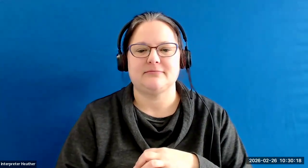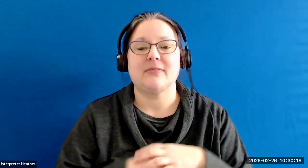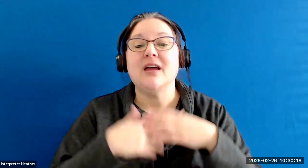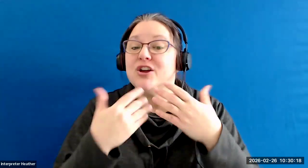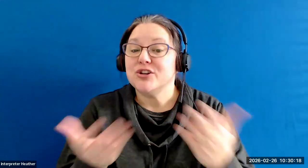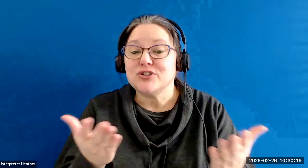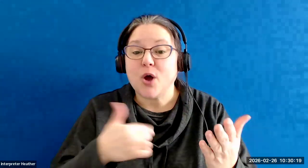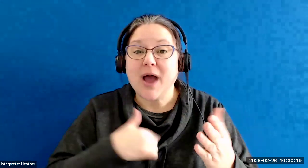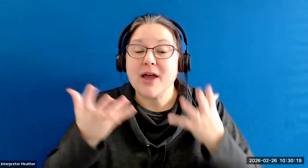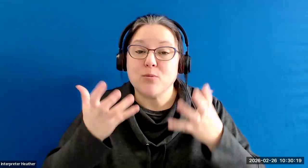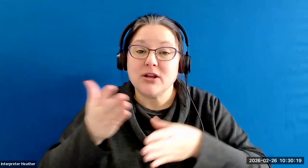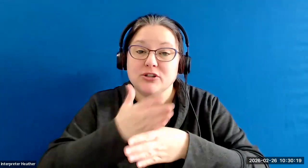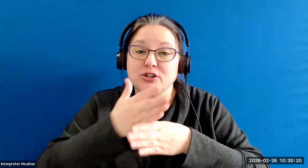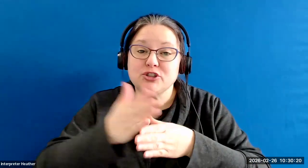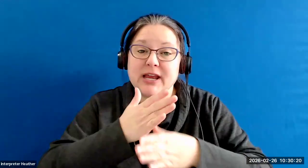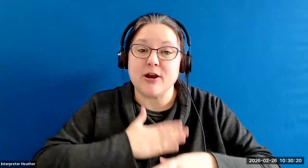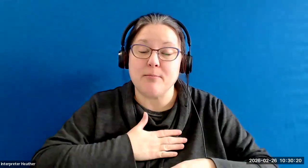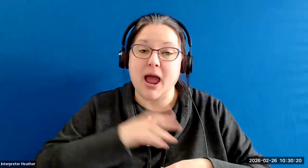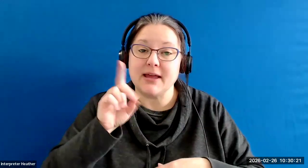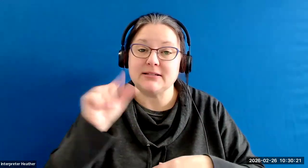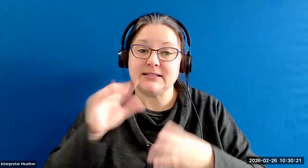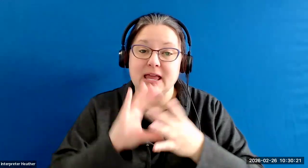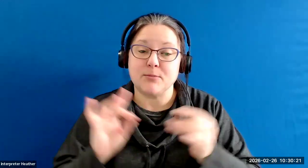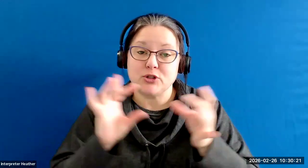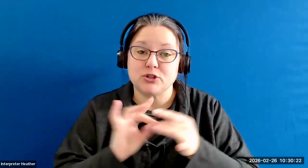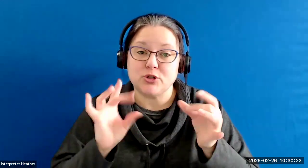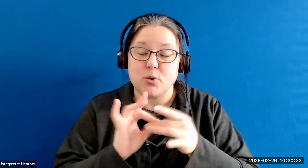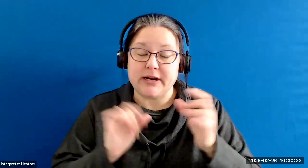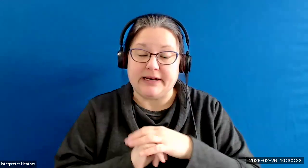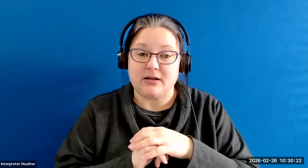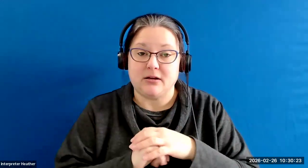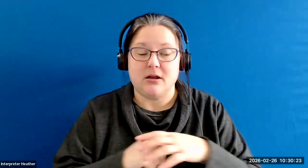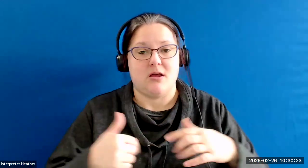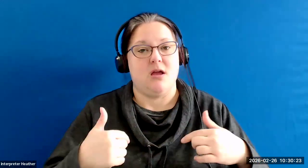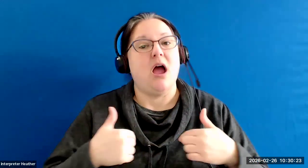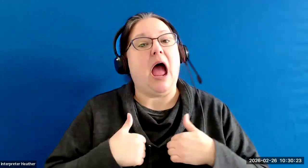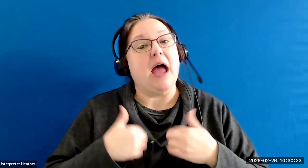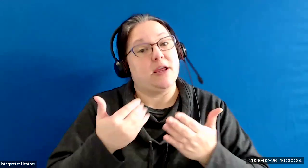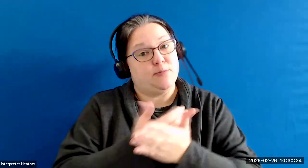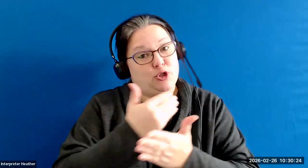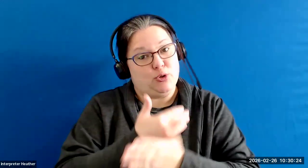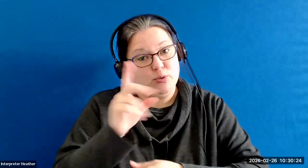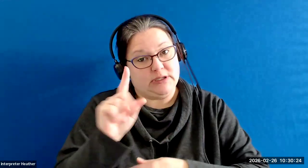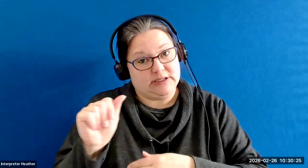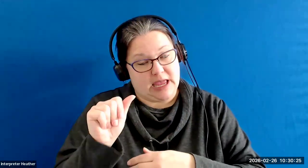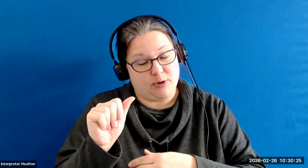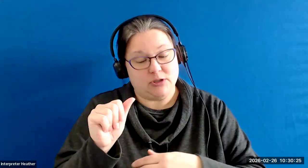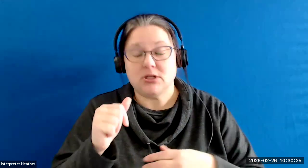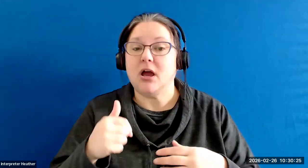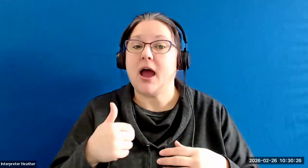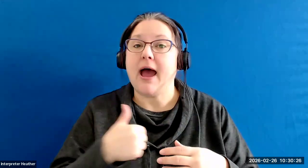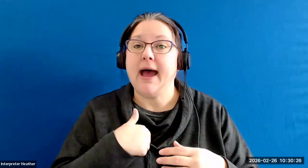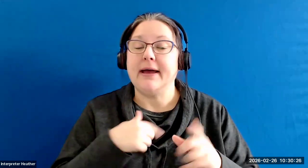So I wanted to share a bit about my disabled story. So I am someone that is newly disabled and